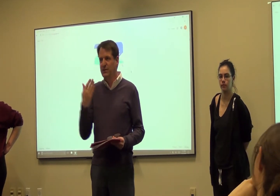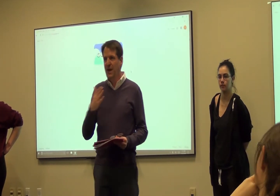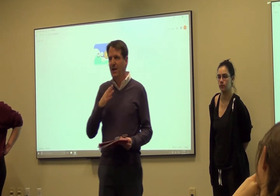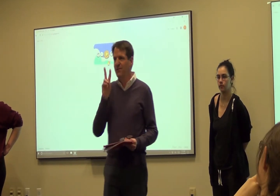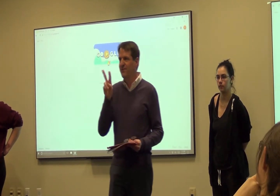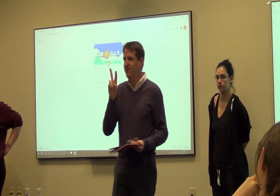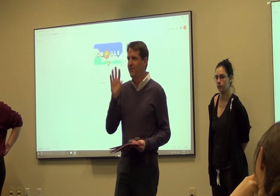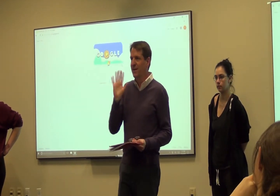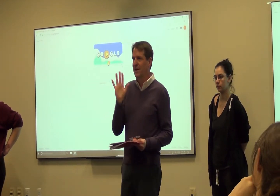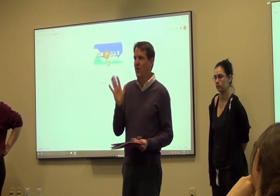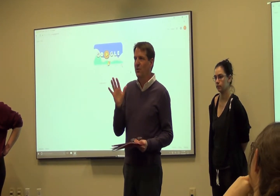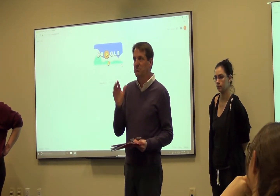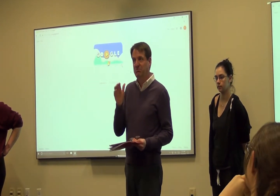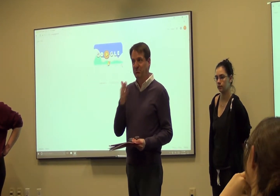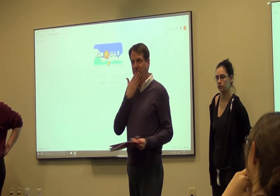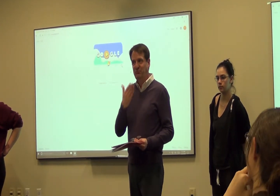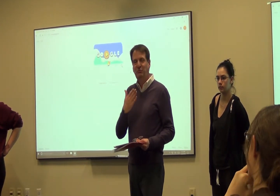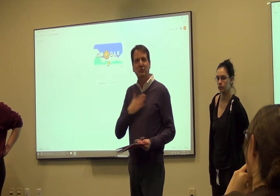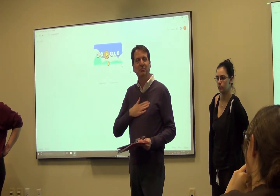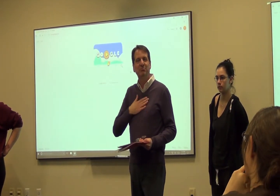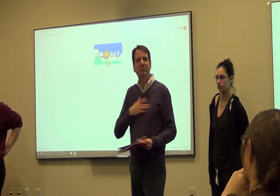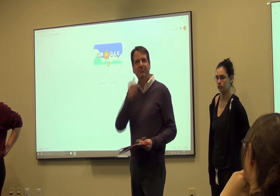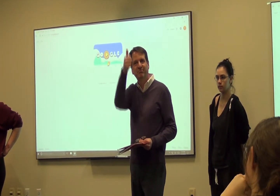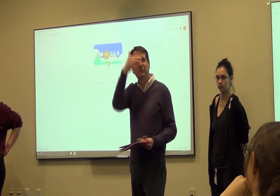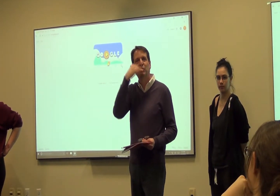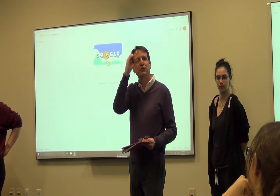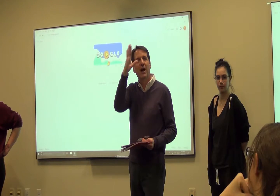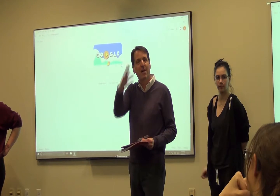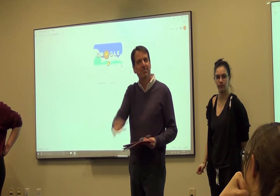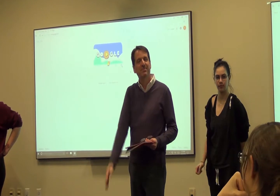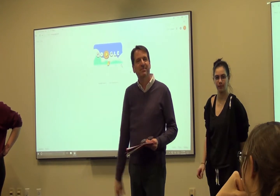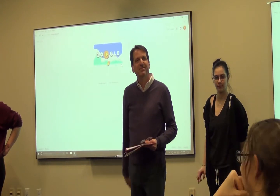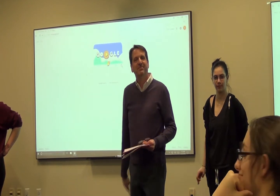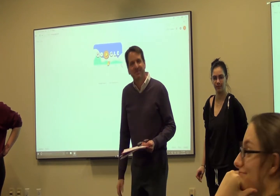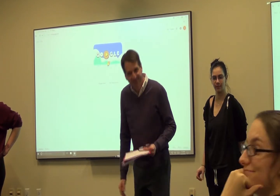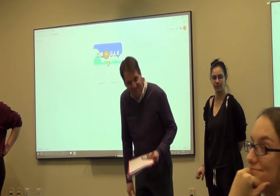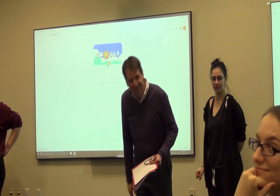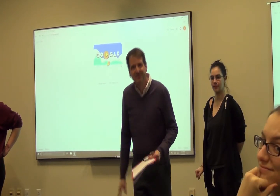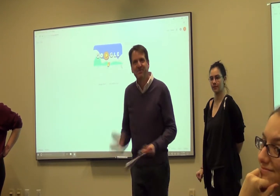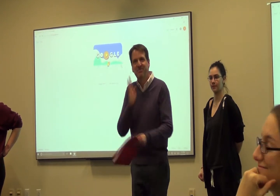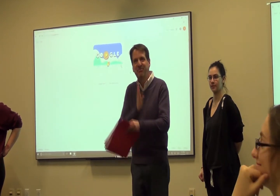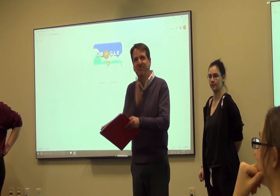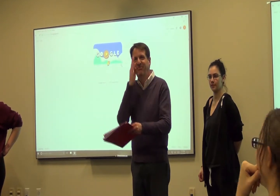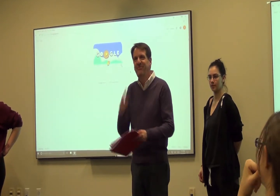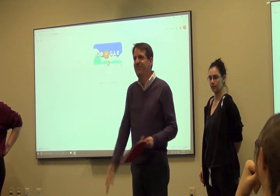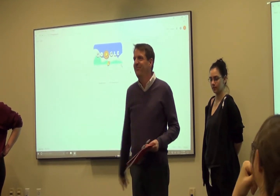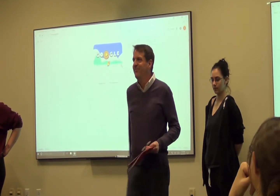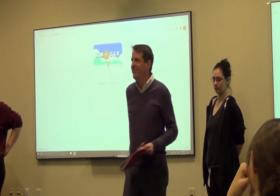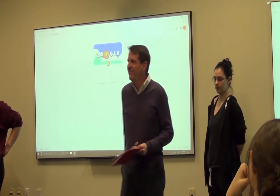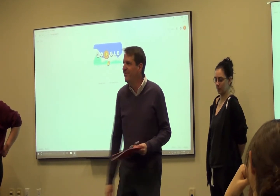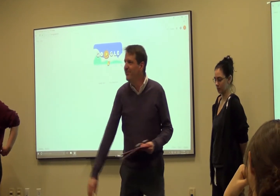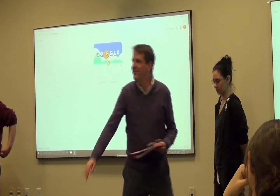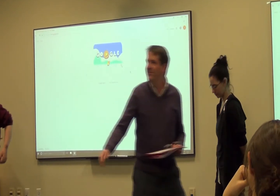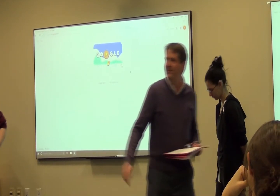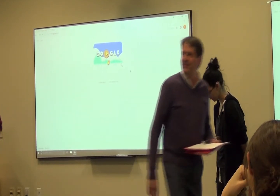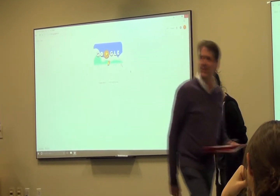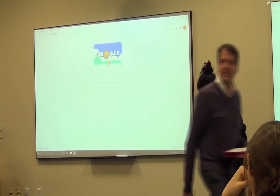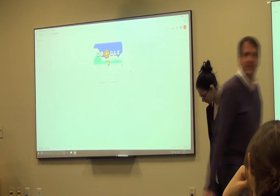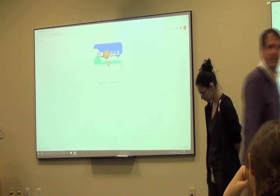I watched the video from last week, so it's a good lesson. Thank you. Good job. I got this.